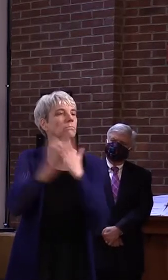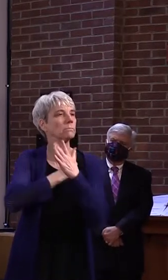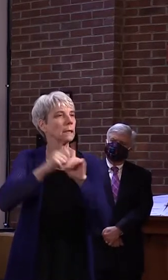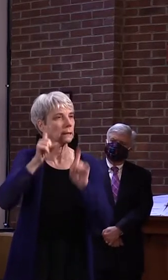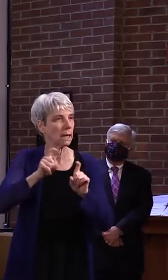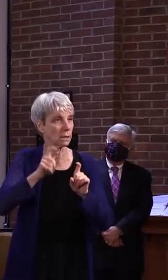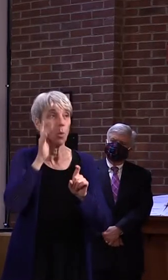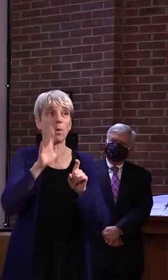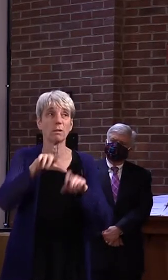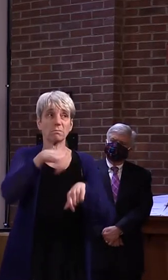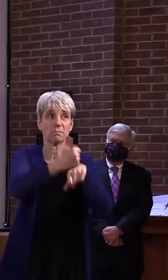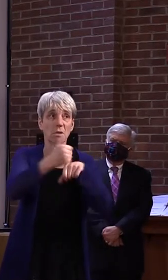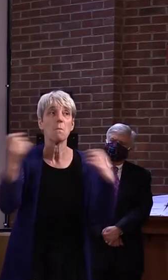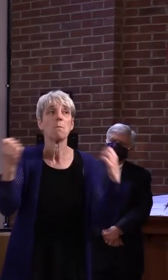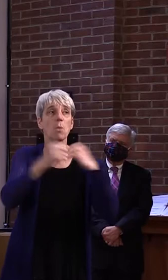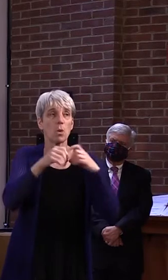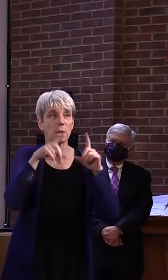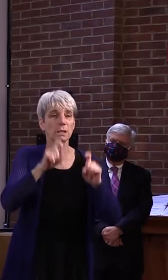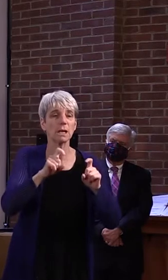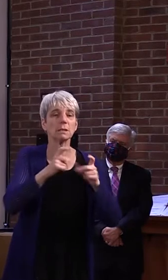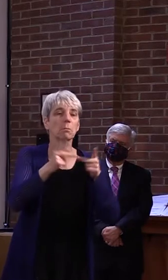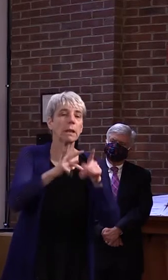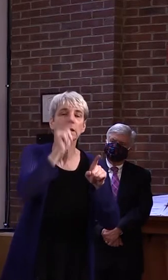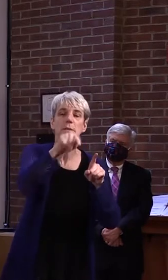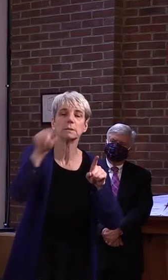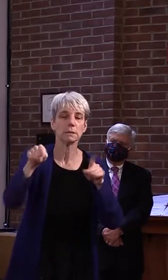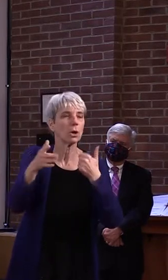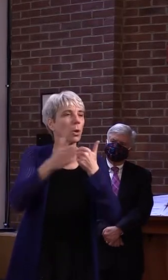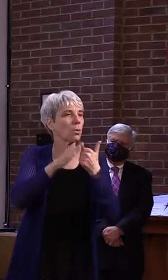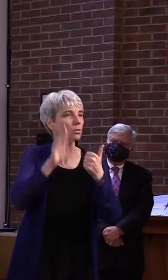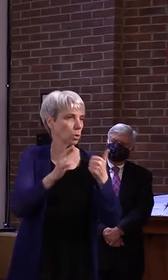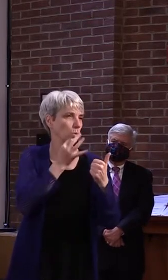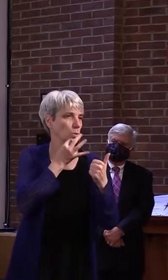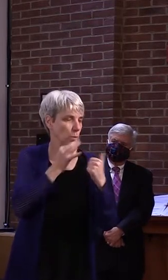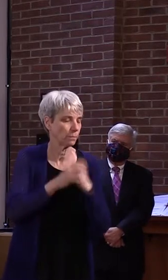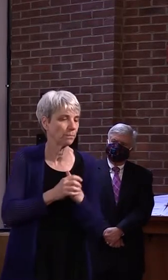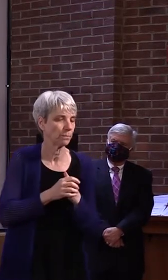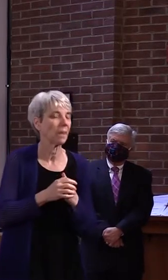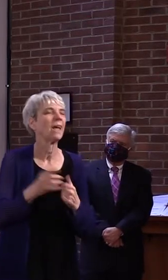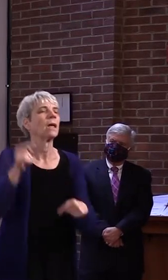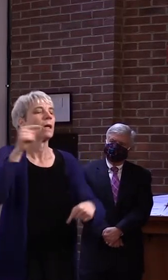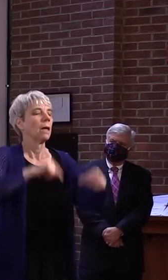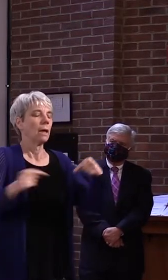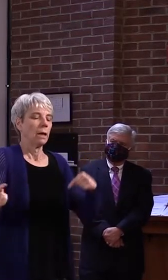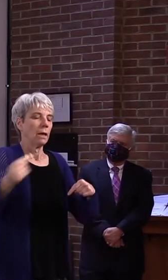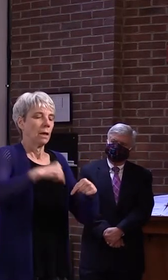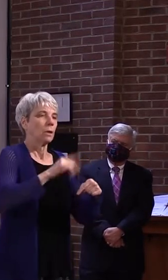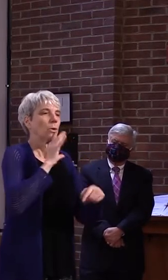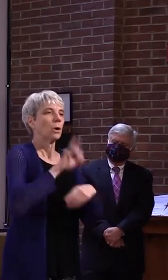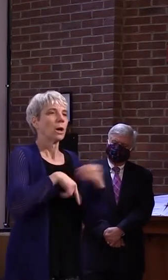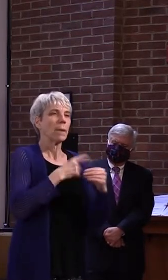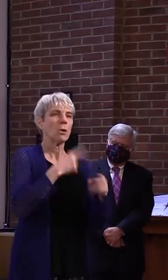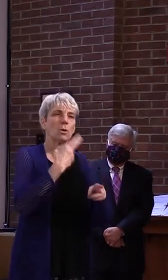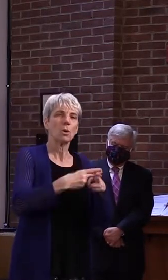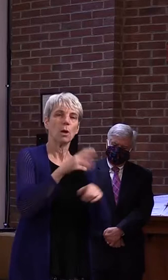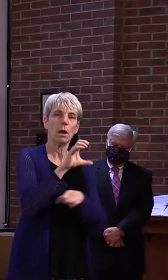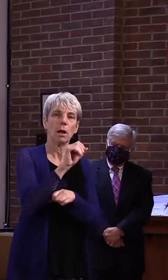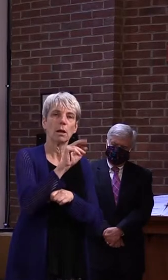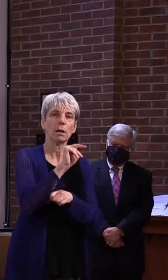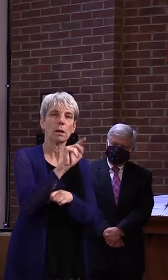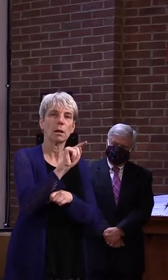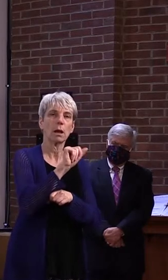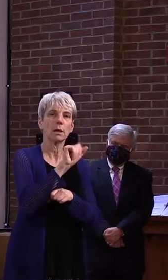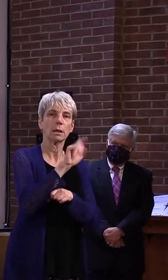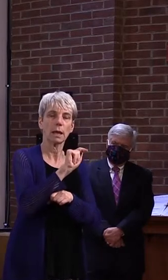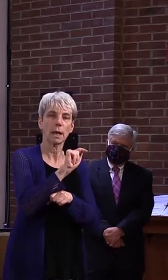I want to return to the topic of contact tracing for a moment. After a half year of experiencing this pandemic,